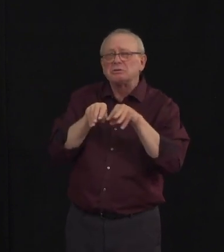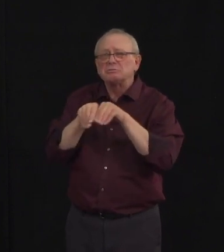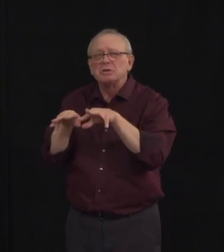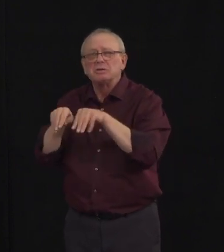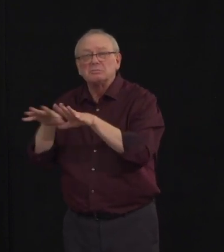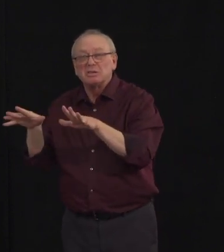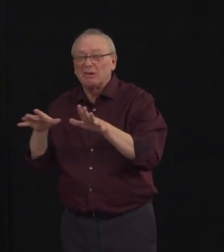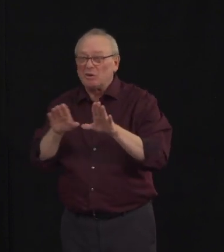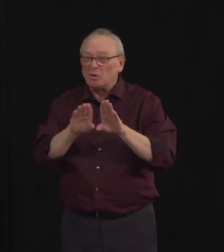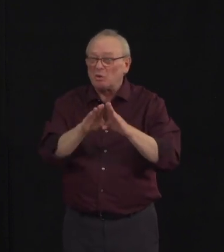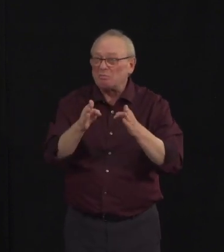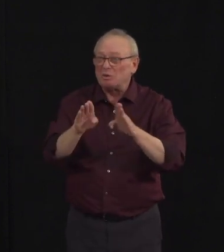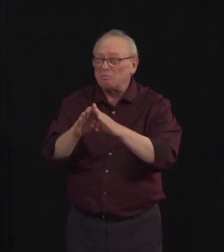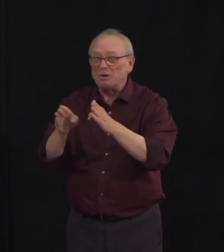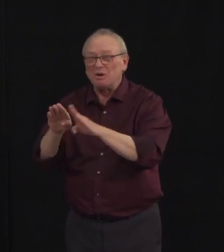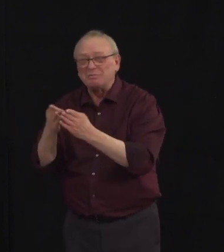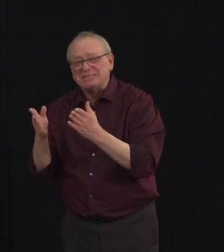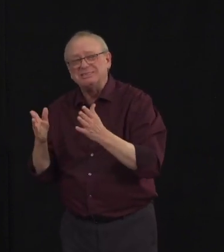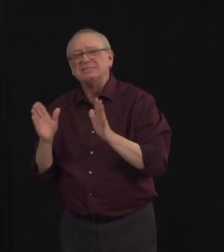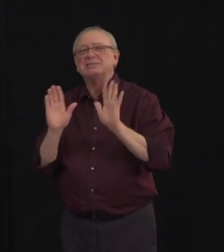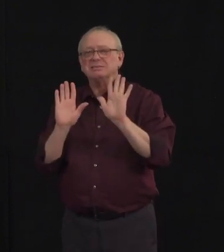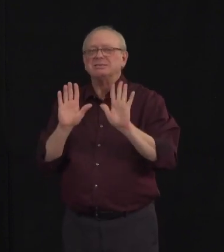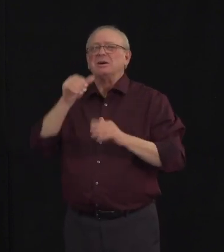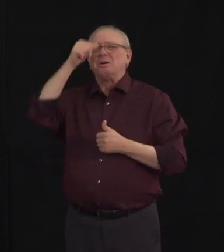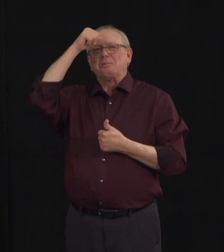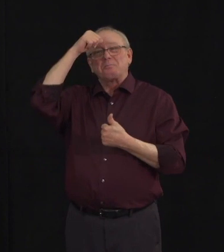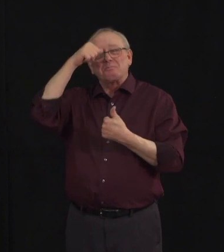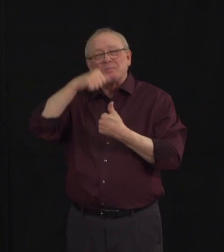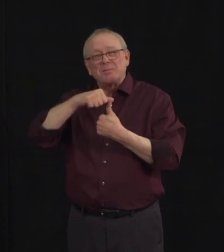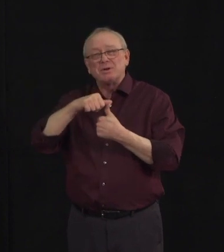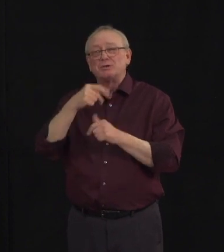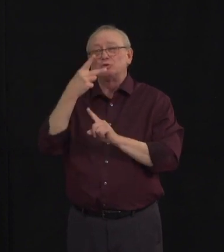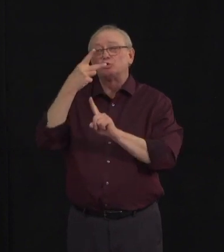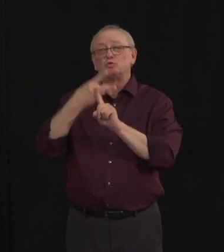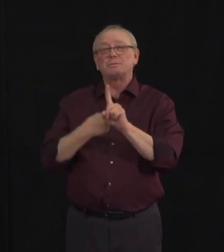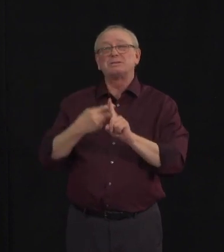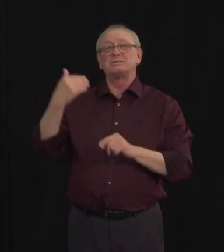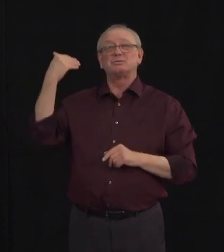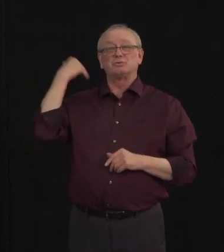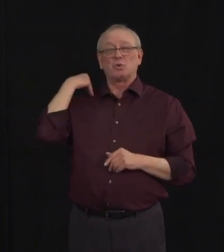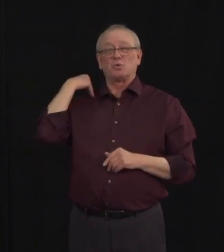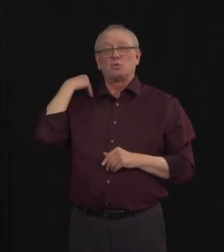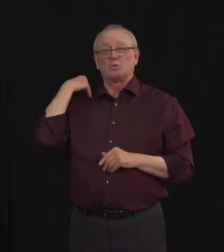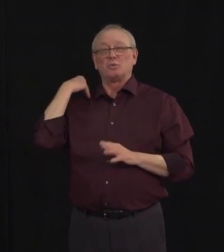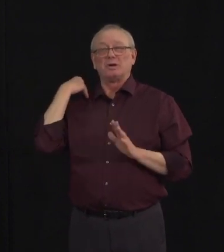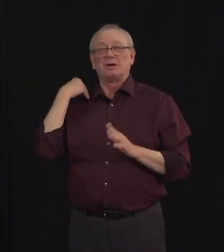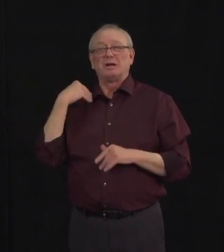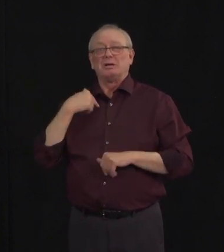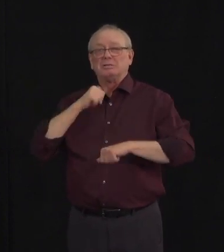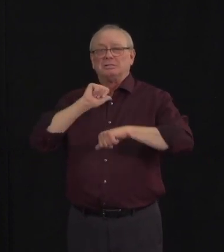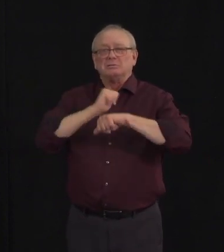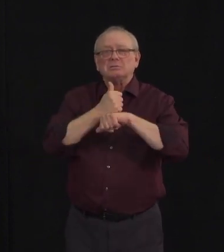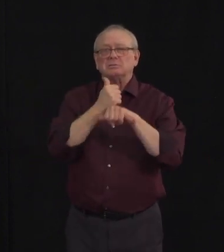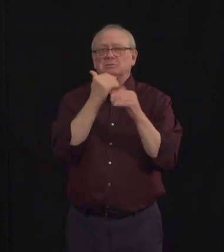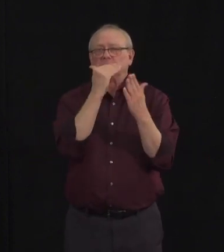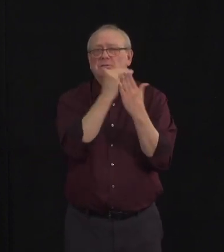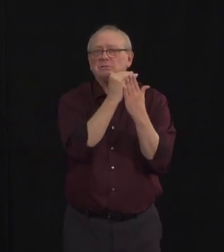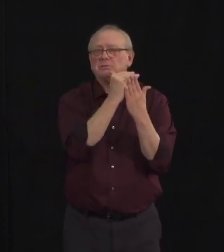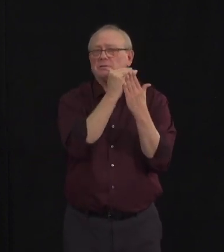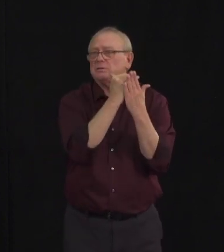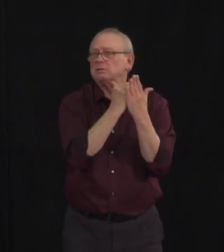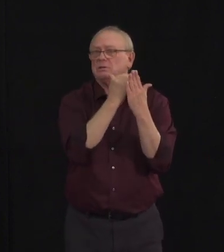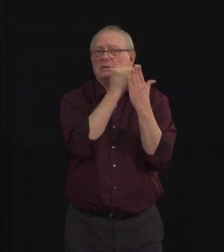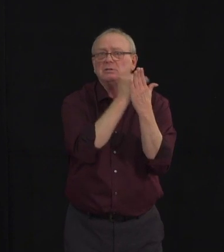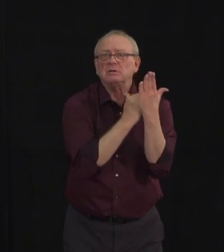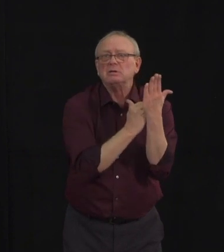after identifying 1 case of community transmission. That was in early March. I know it feels like a long time ago,